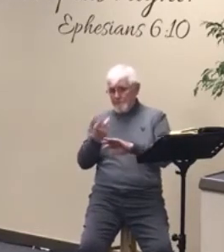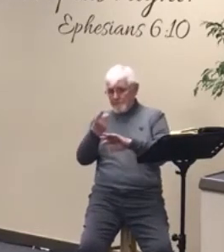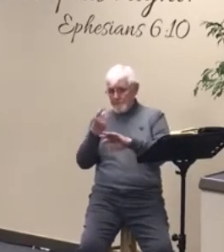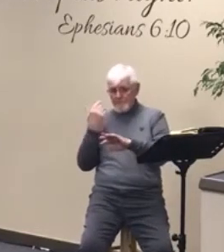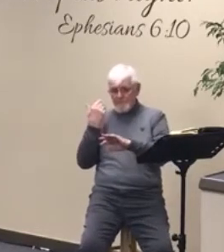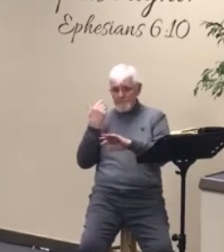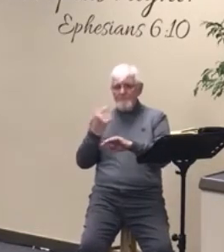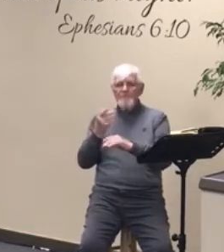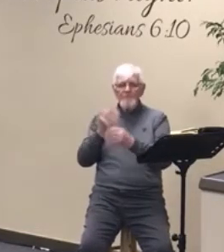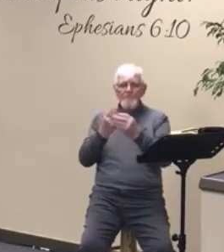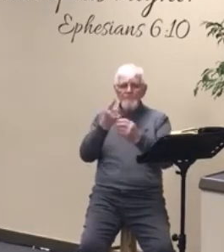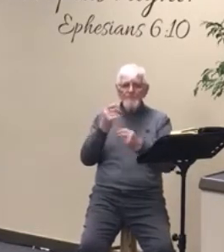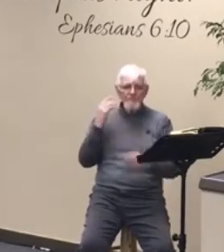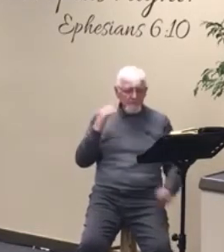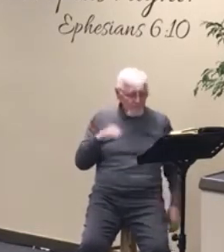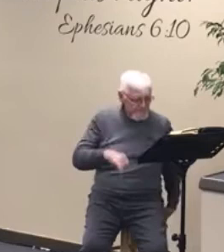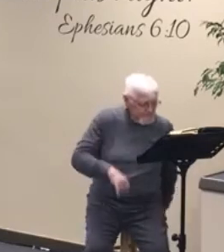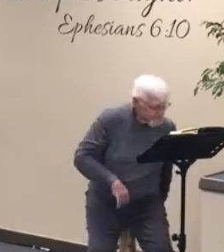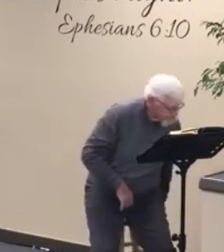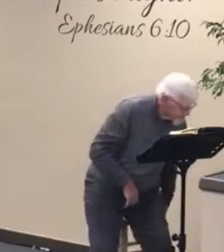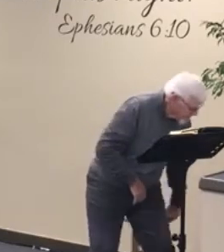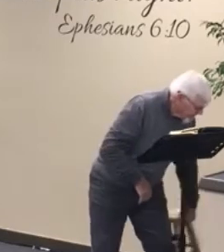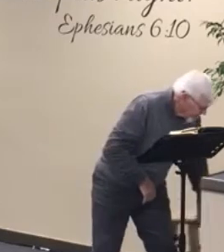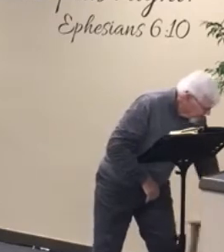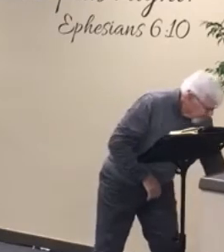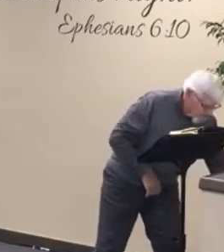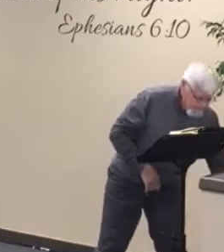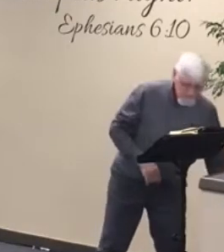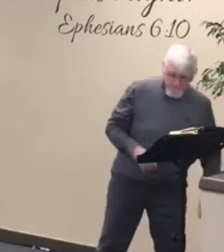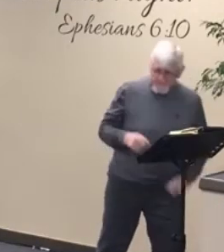A couple of you? Okay. Yeah.